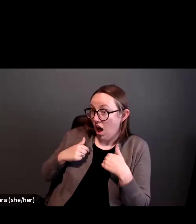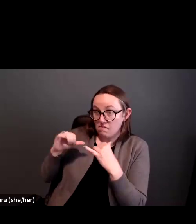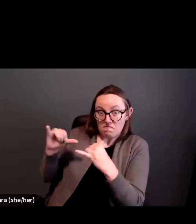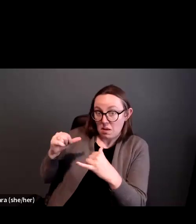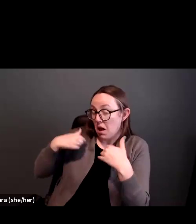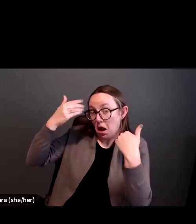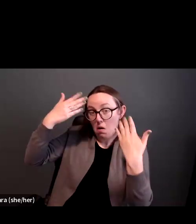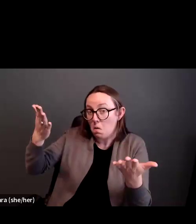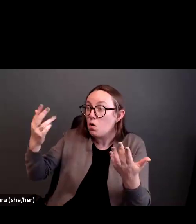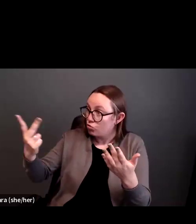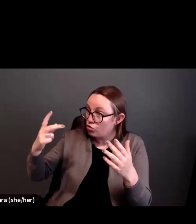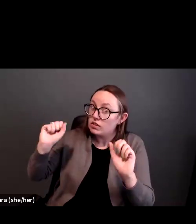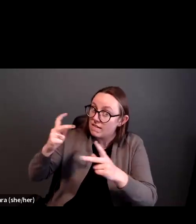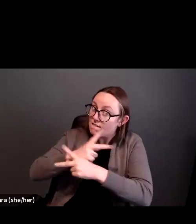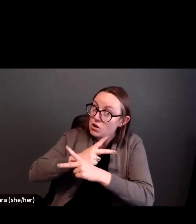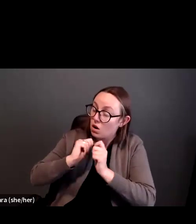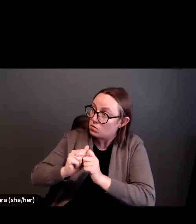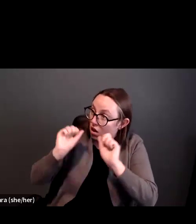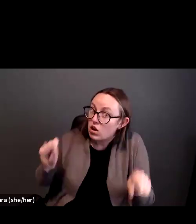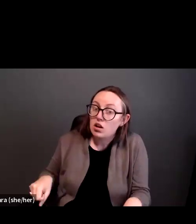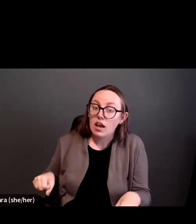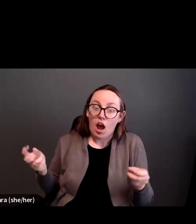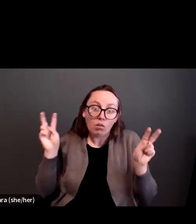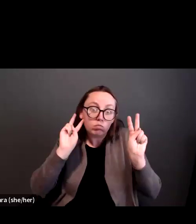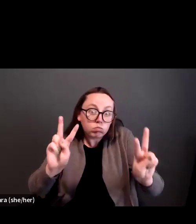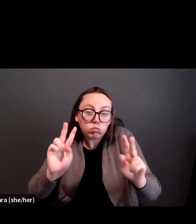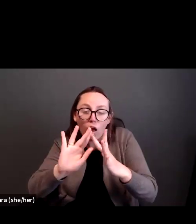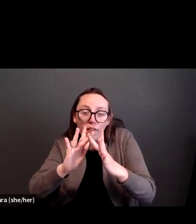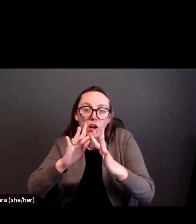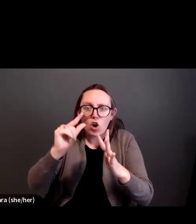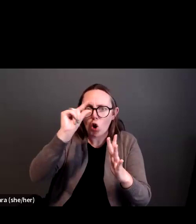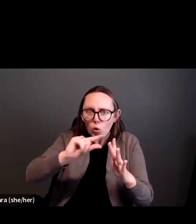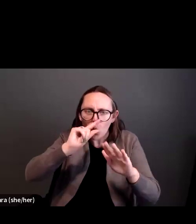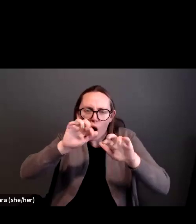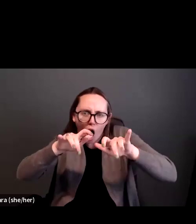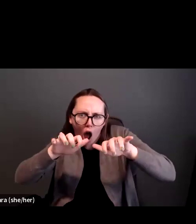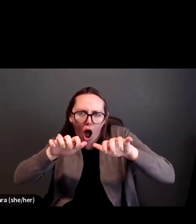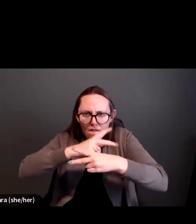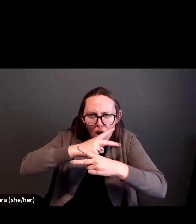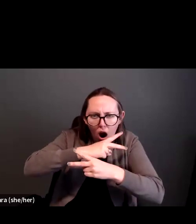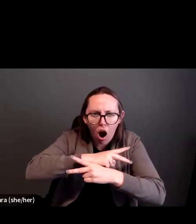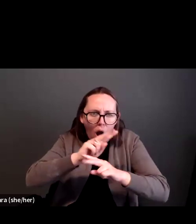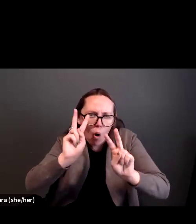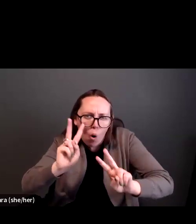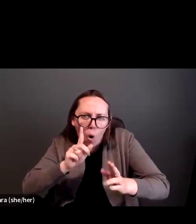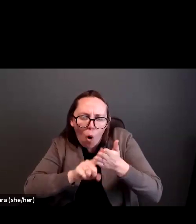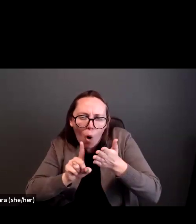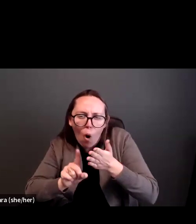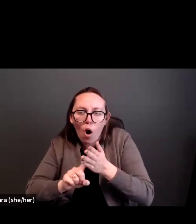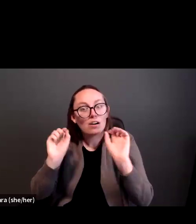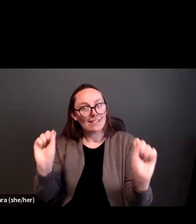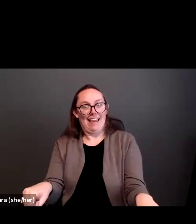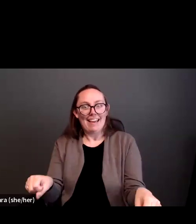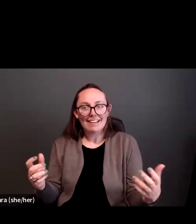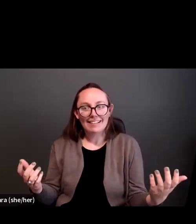this thing and to have to go to Google to do that search and dig deep into the forums to find the answer. Okay? That